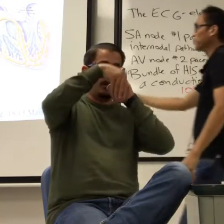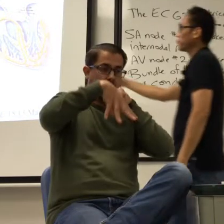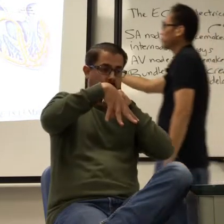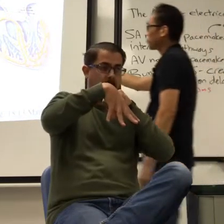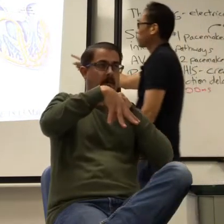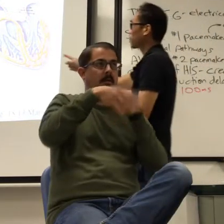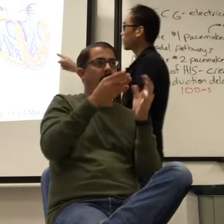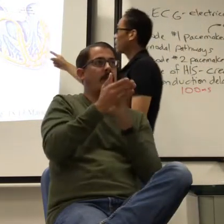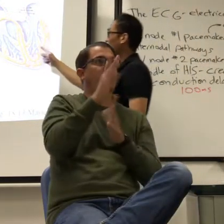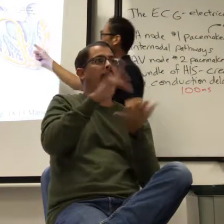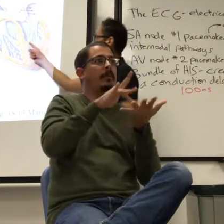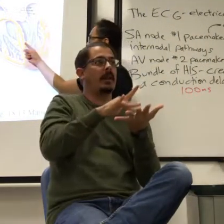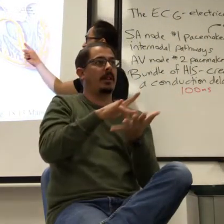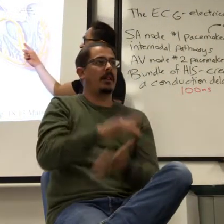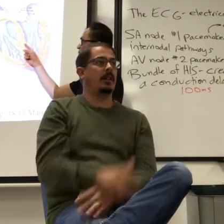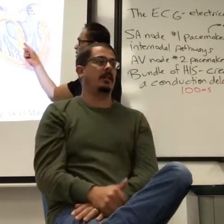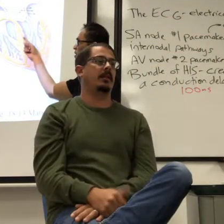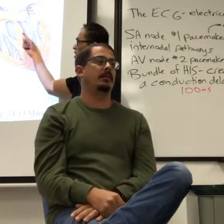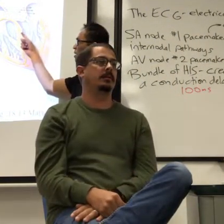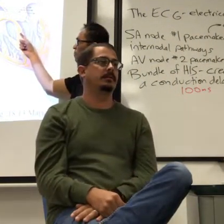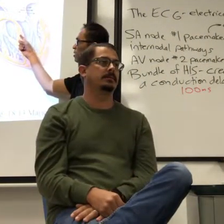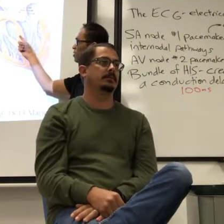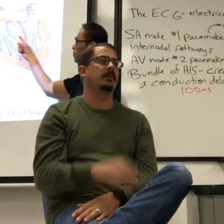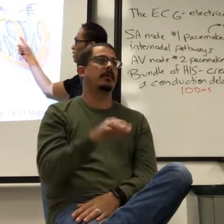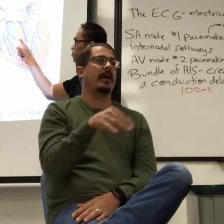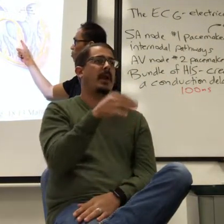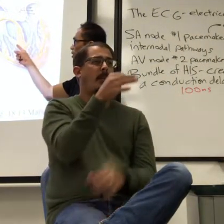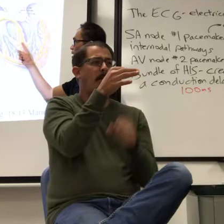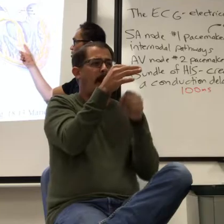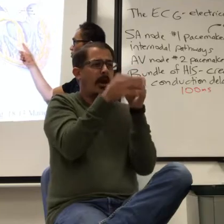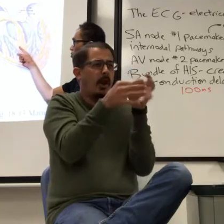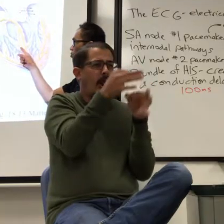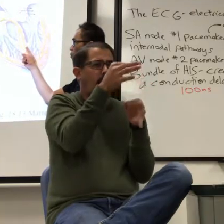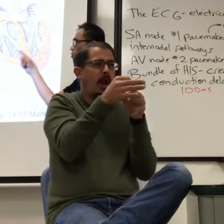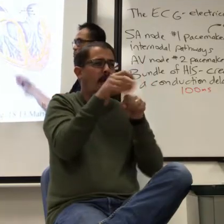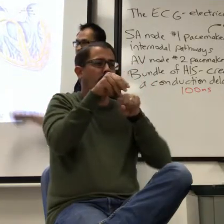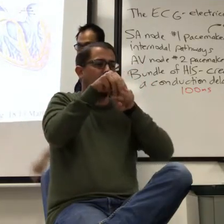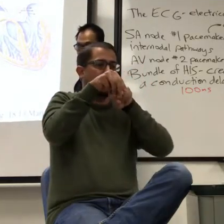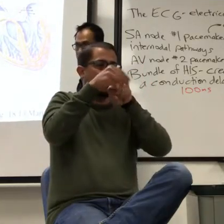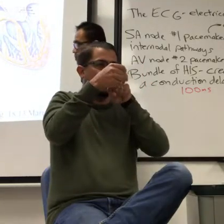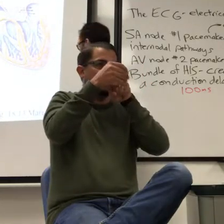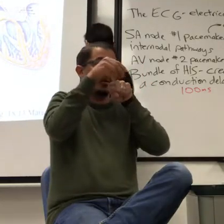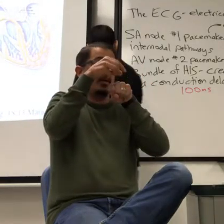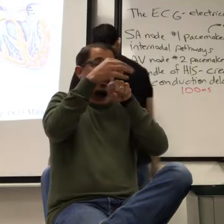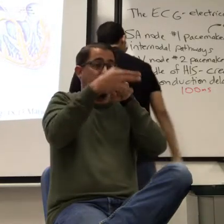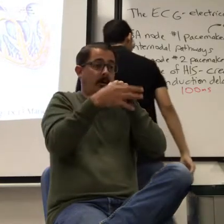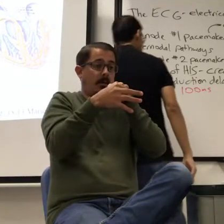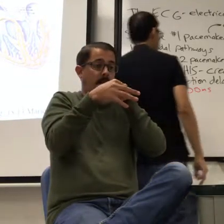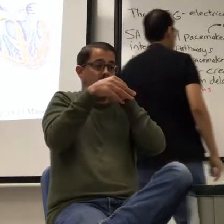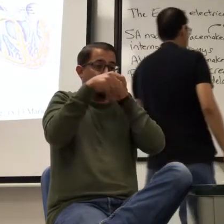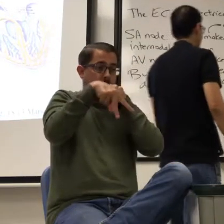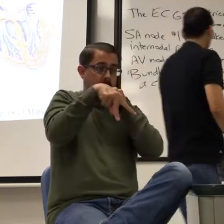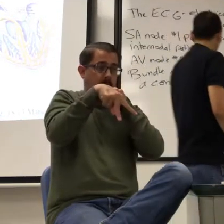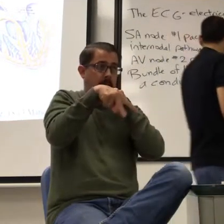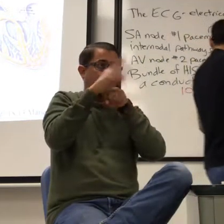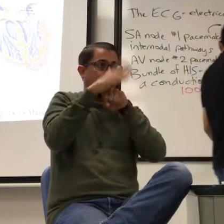septum. And what's gonna happen is that bundle of Pis will branch into two bundle branches.